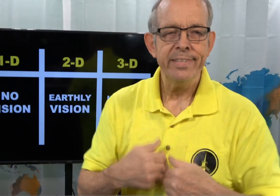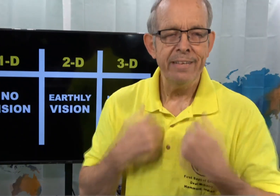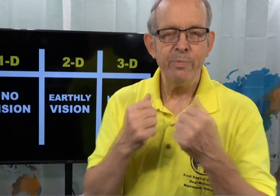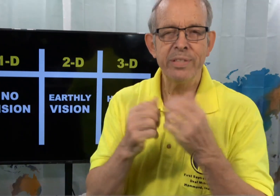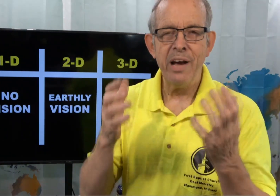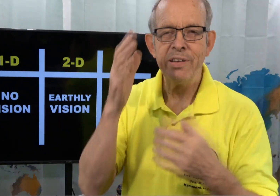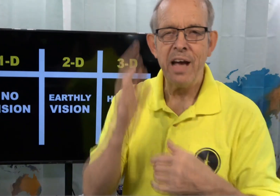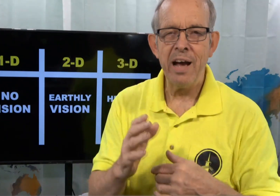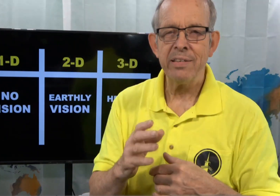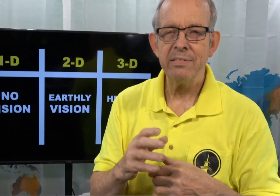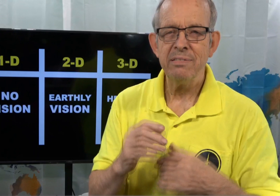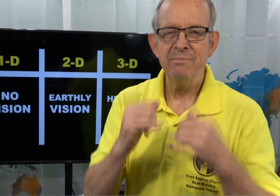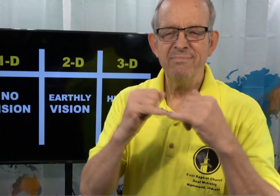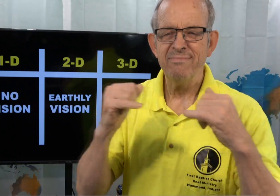Live without God.